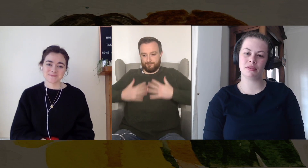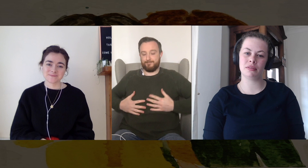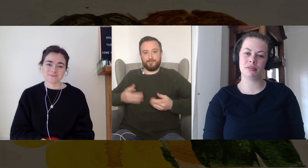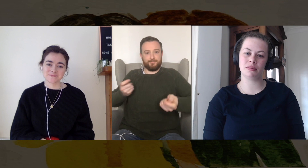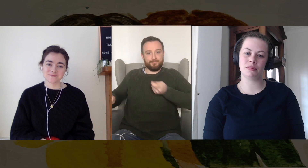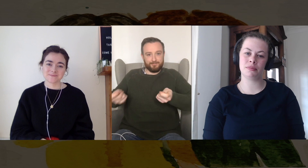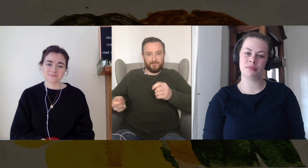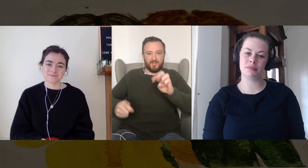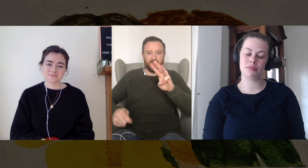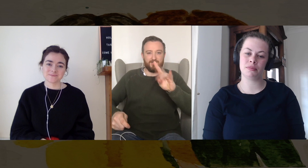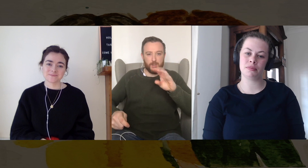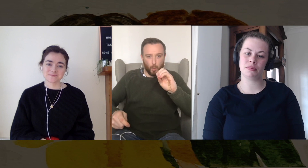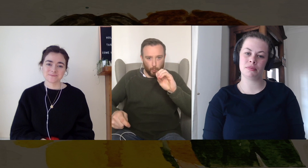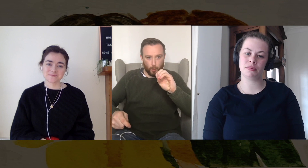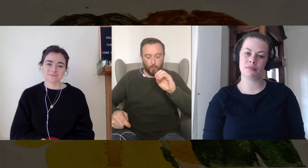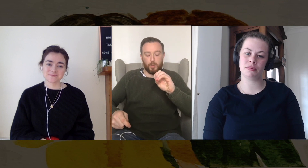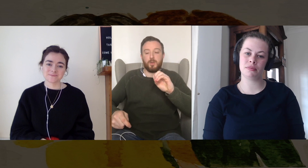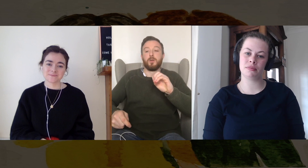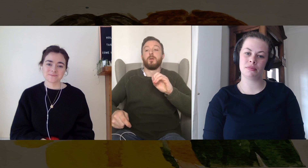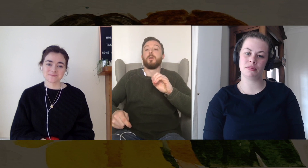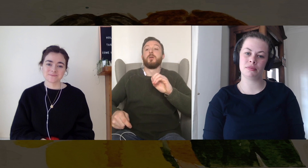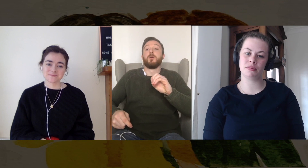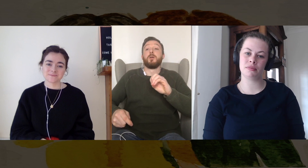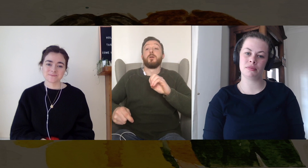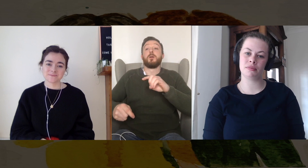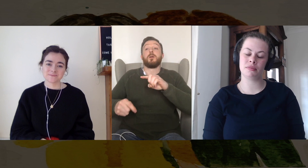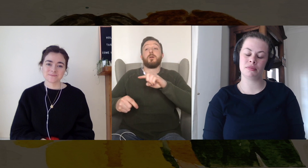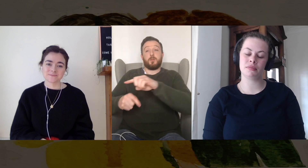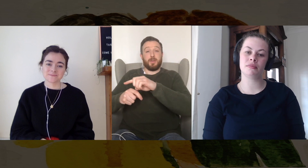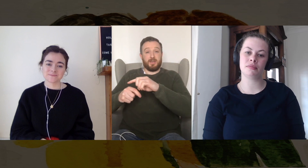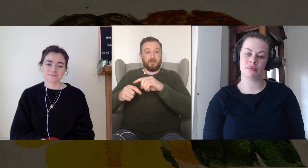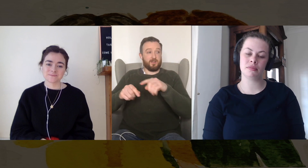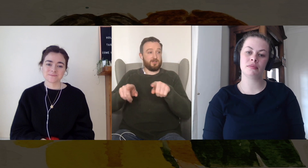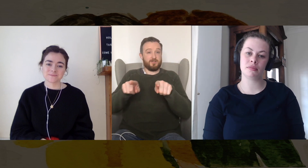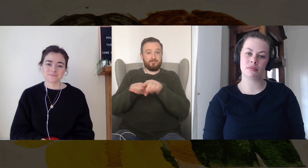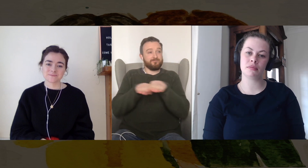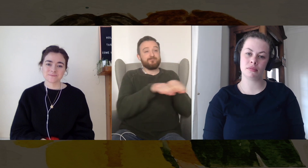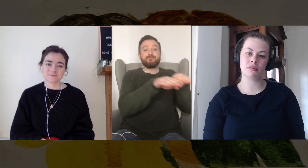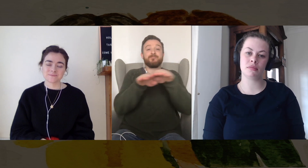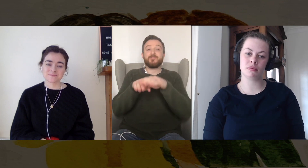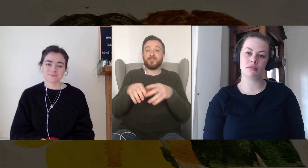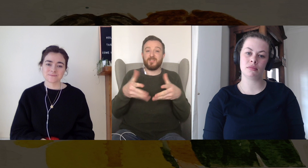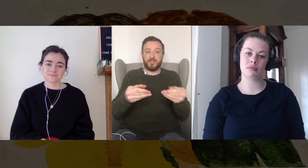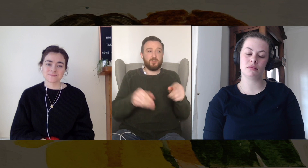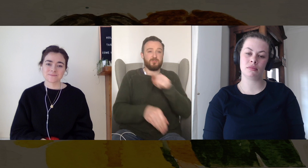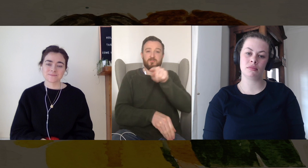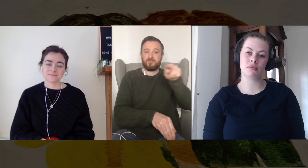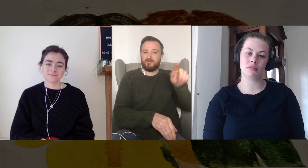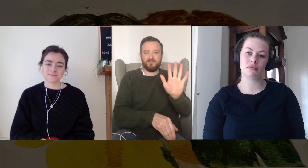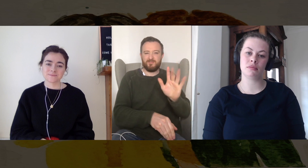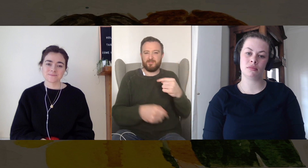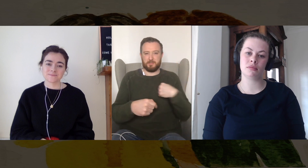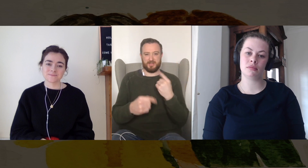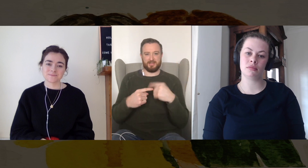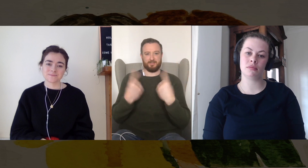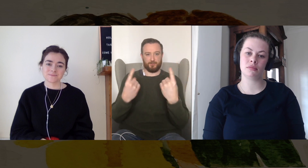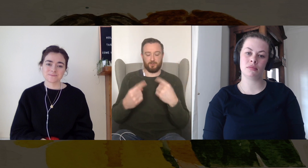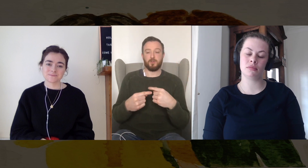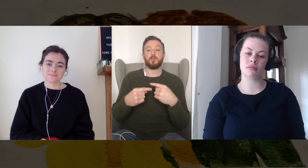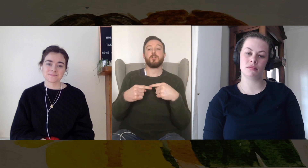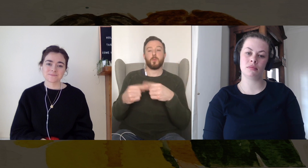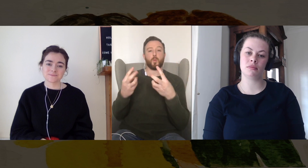nutshell. So I currently work now solely as a physiotherapist, and I'm predominantly known for my